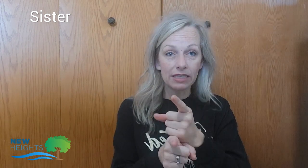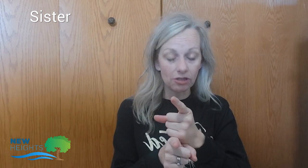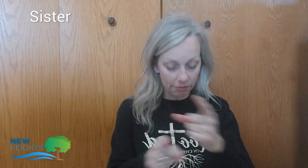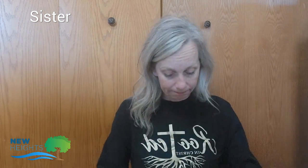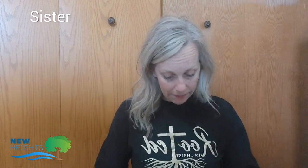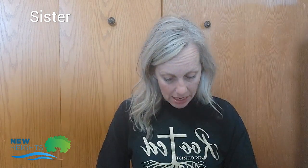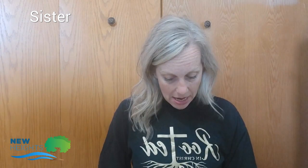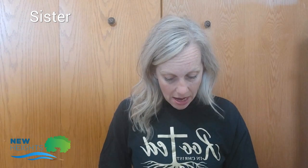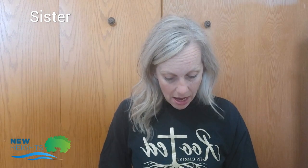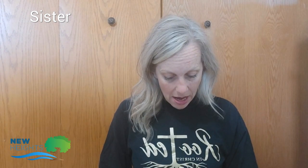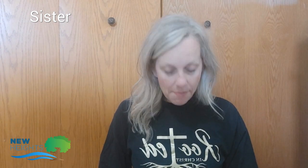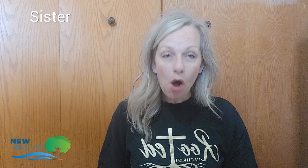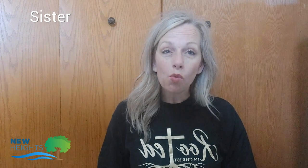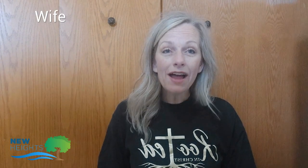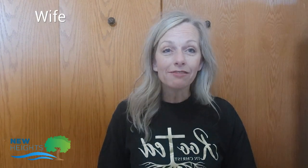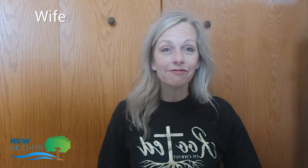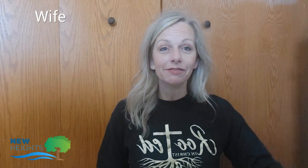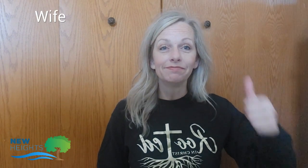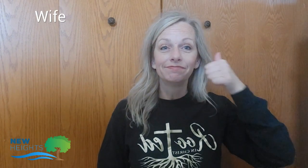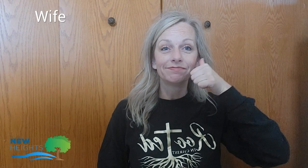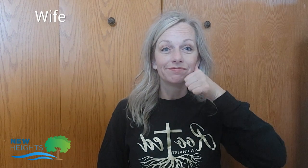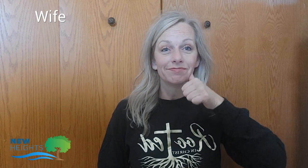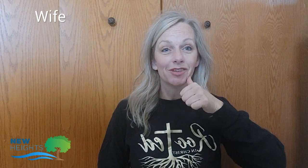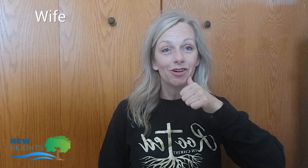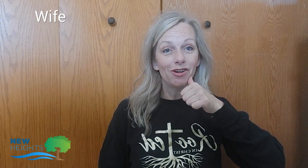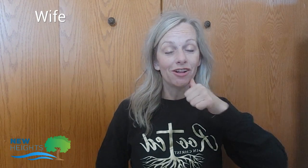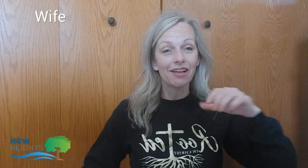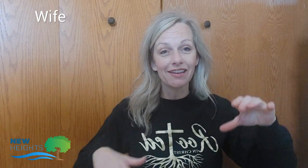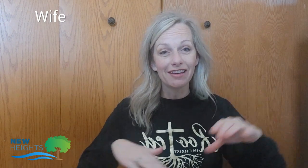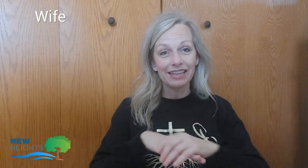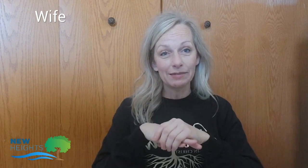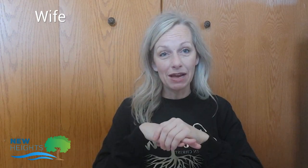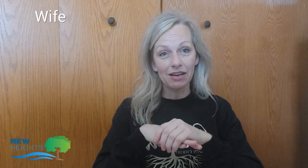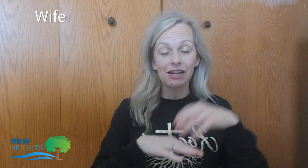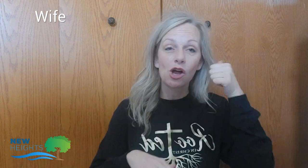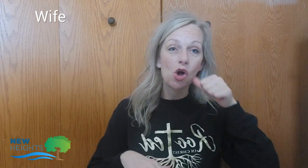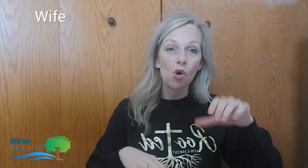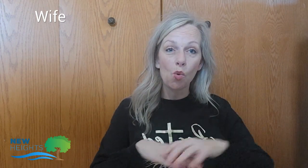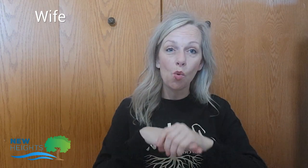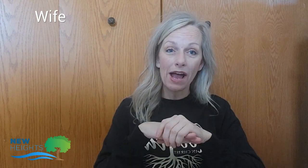sister. A wife, a girl that's married, wife.